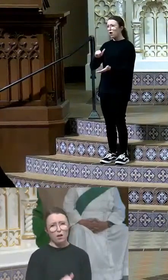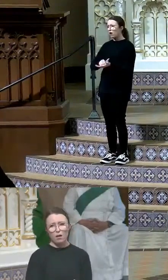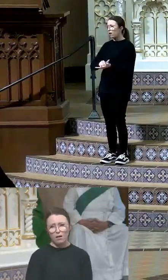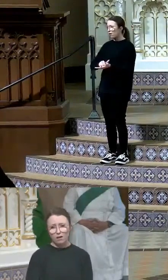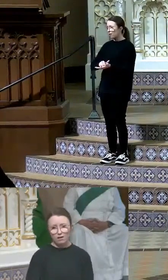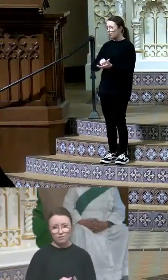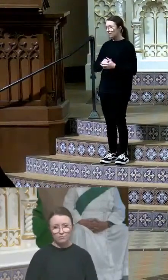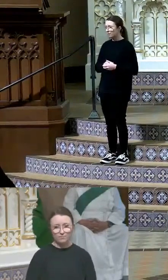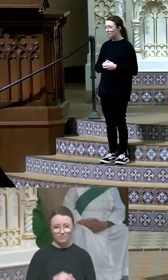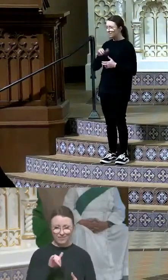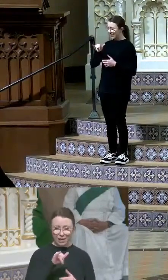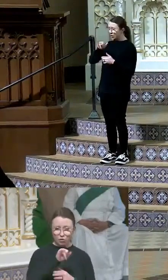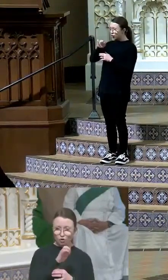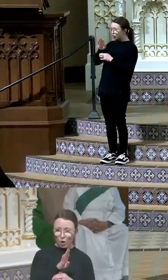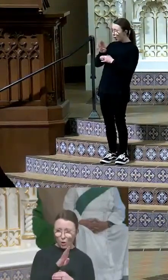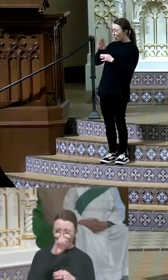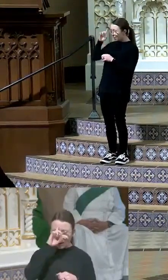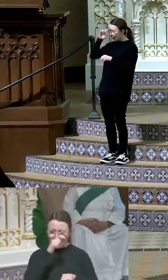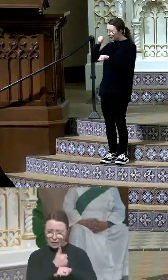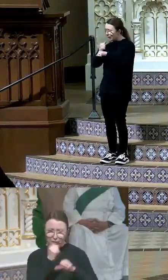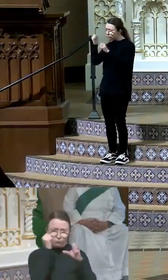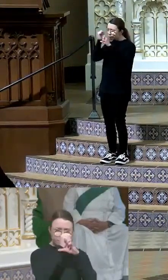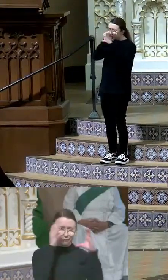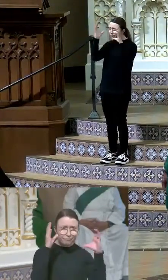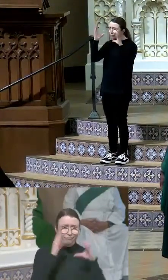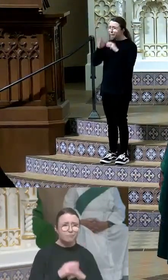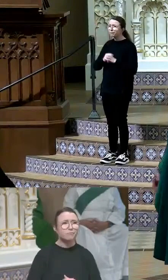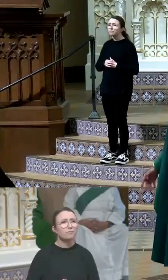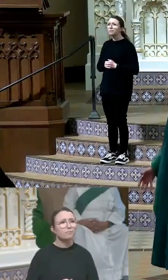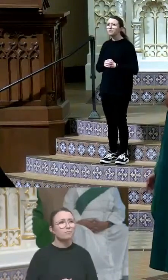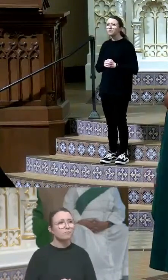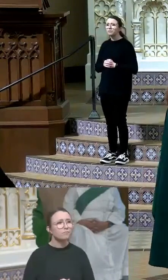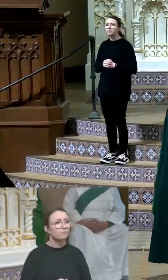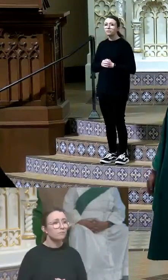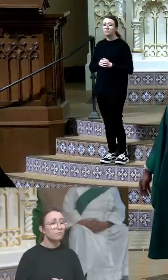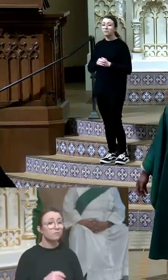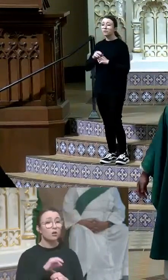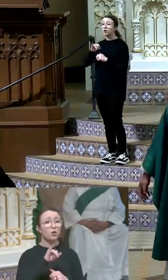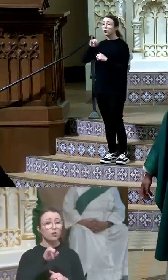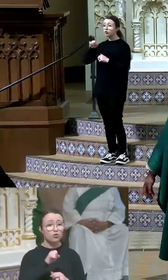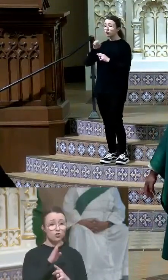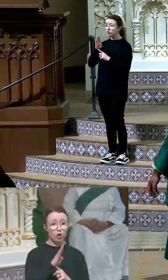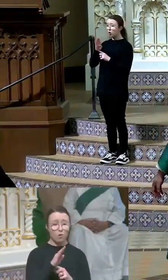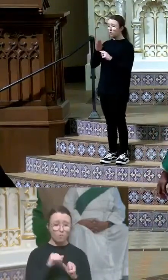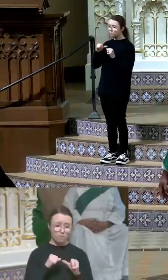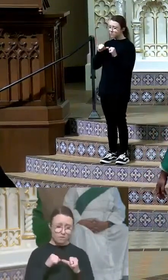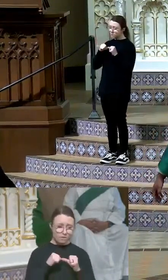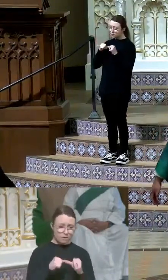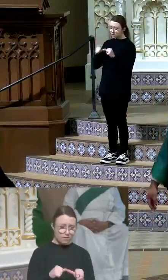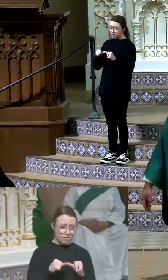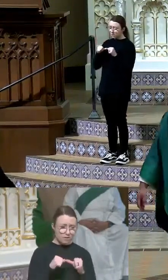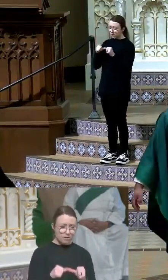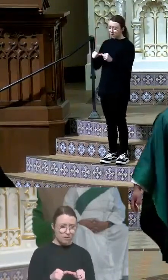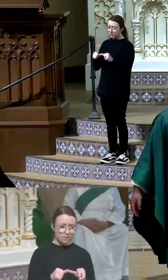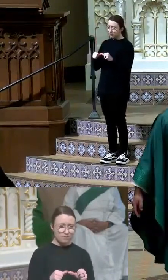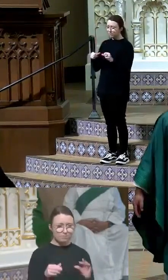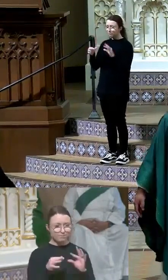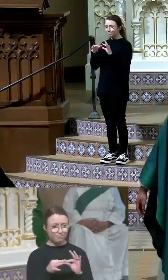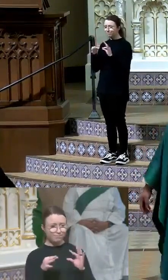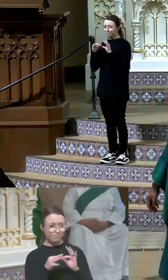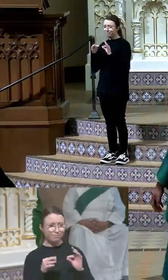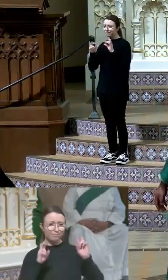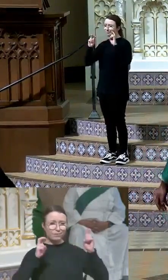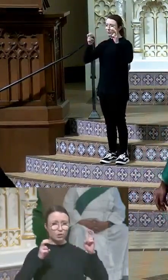And he just goes on to that very familiar adage of a woe is